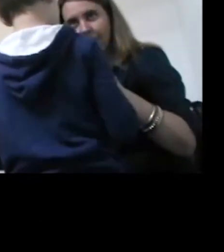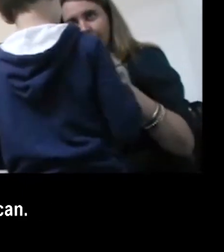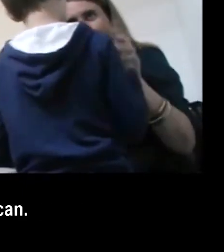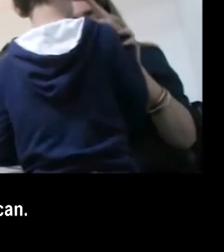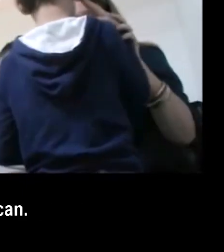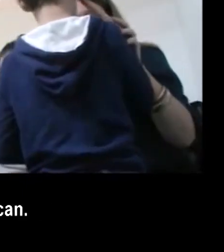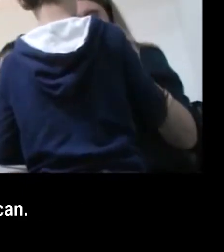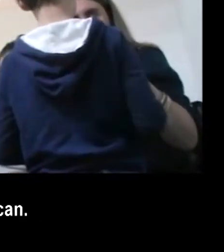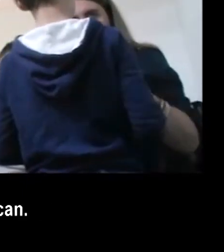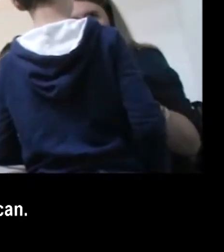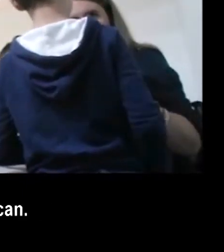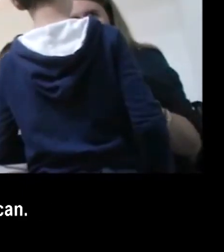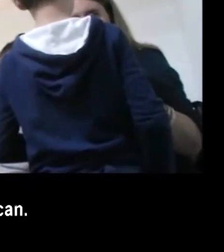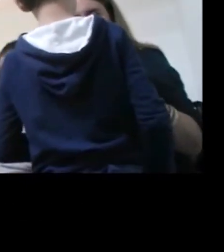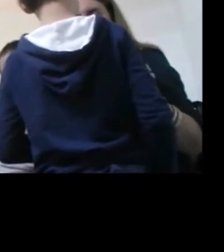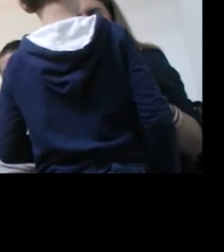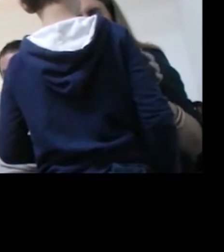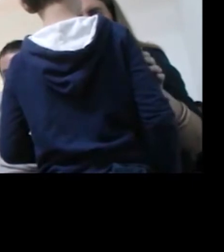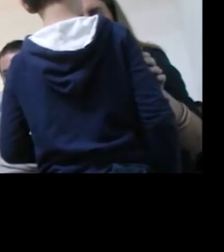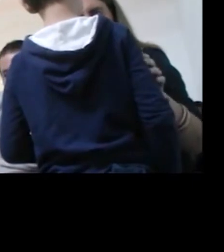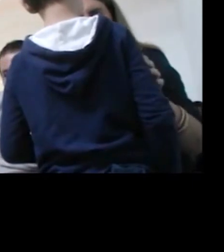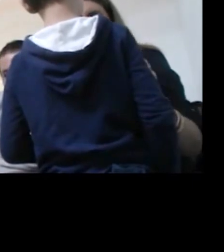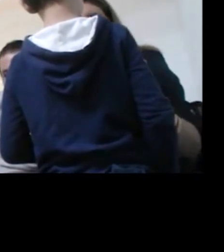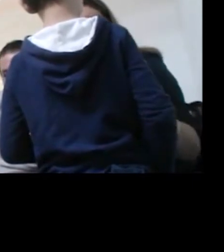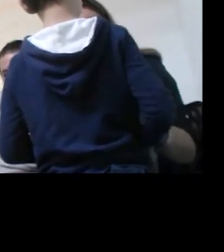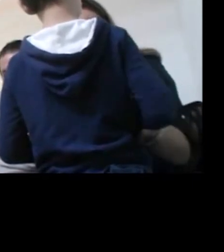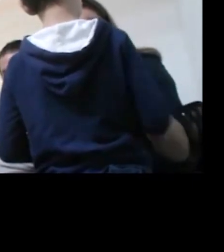hoor? Ja, dankie.